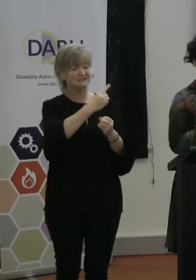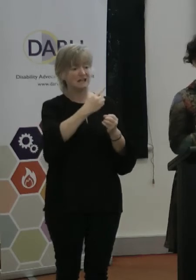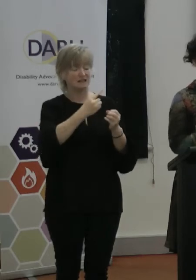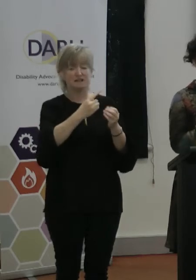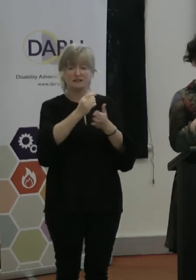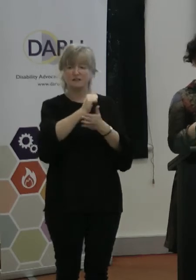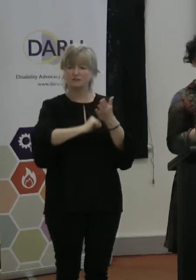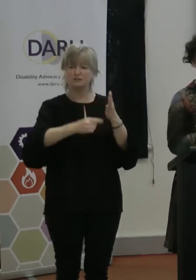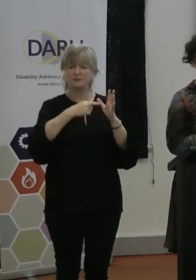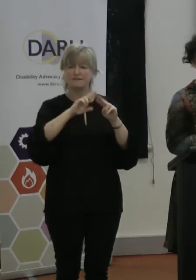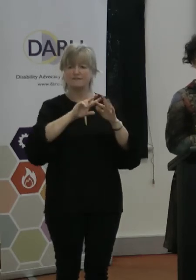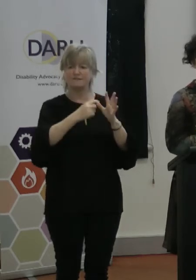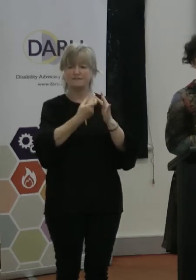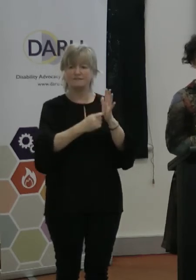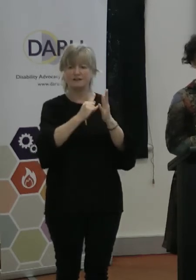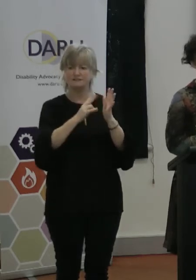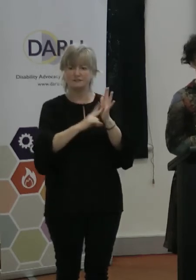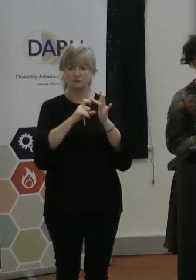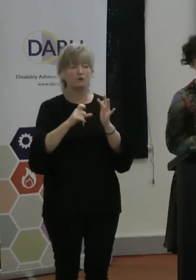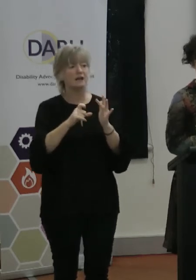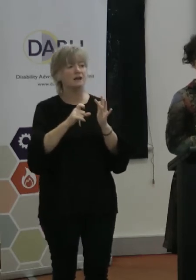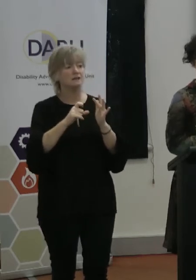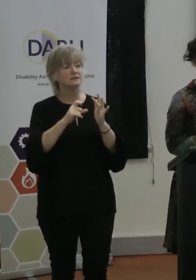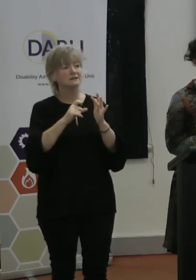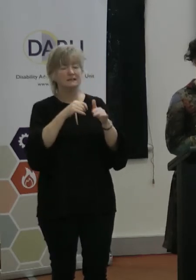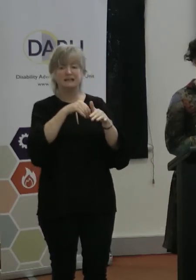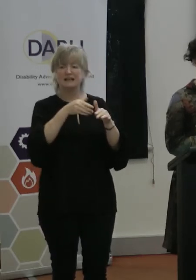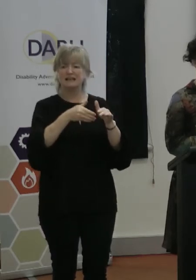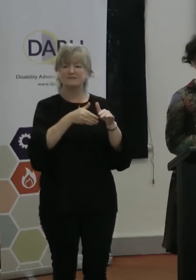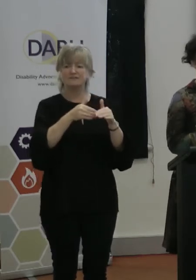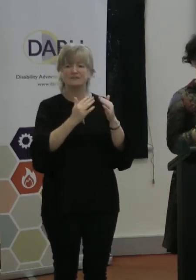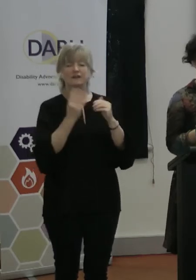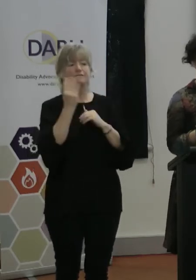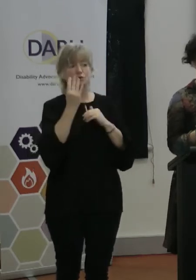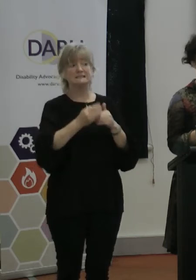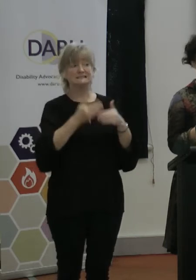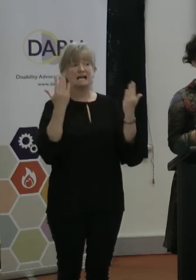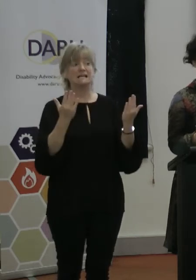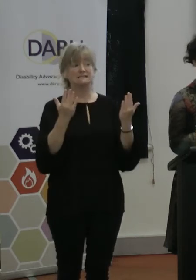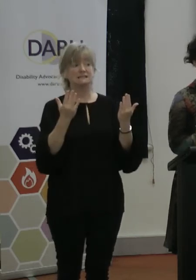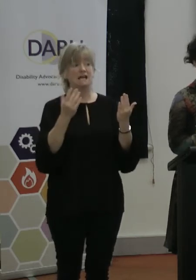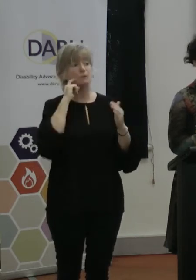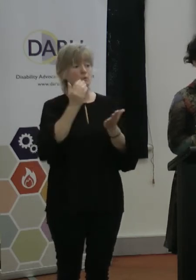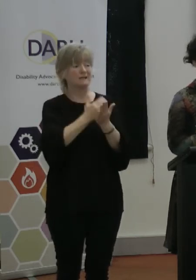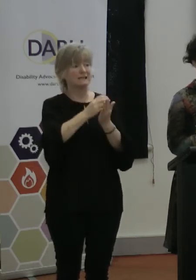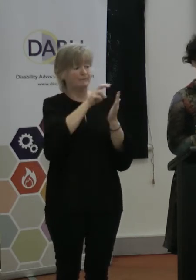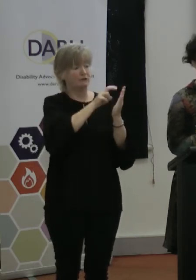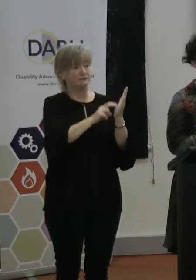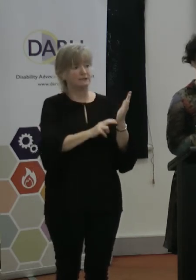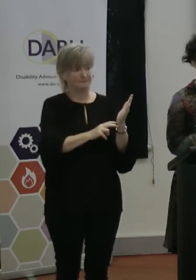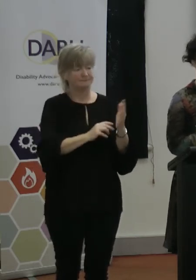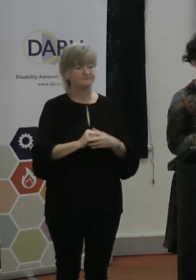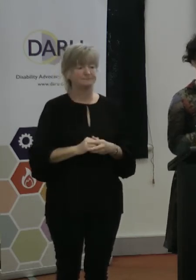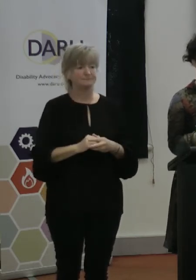we maintain a register of SDA residency agreements. And that register is available